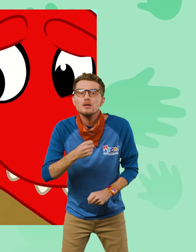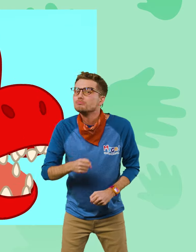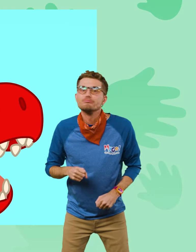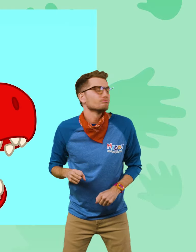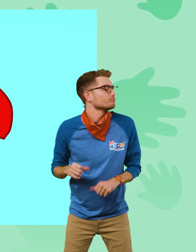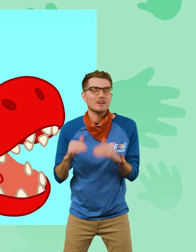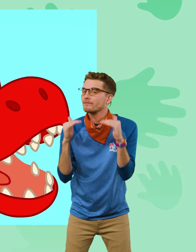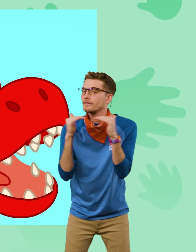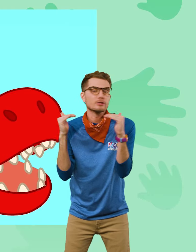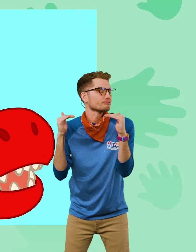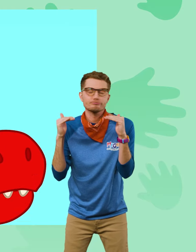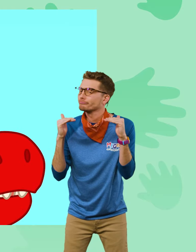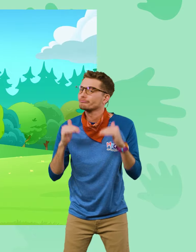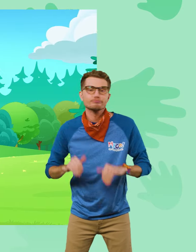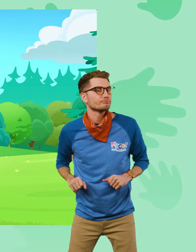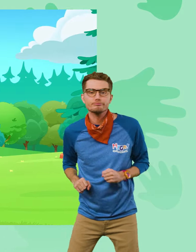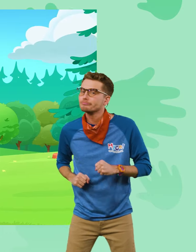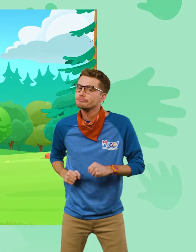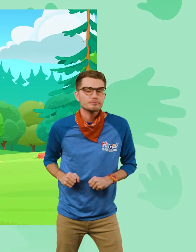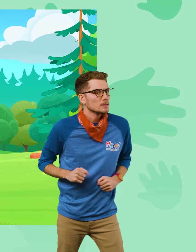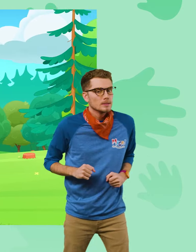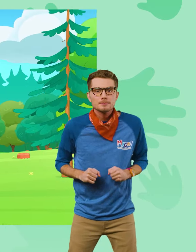win! No fair!